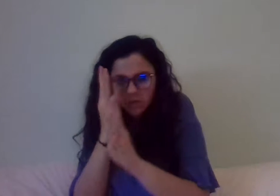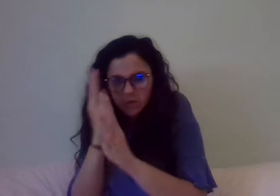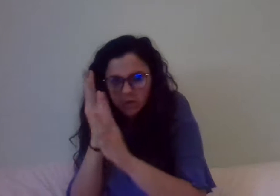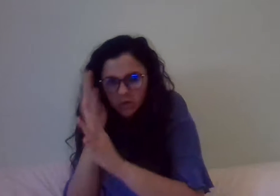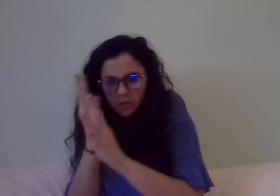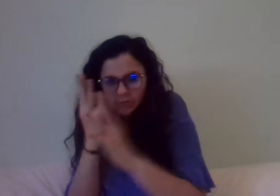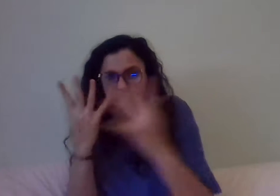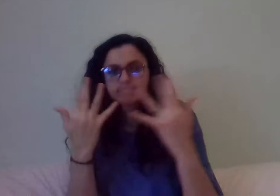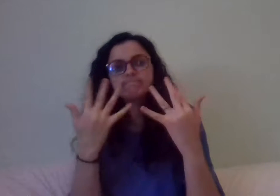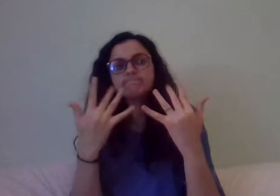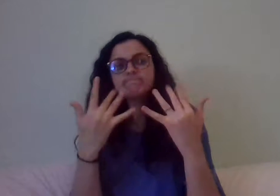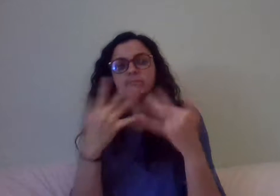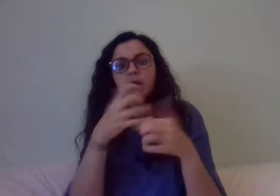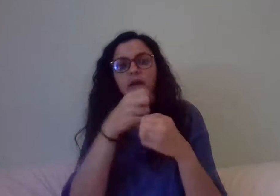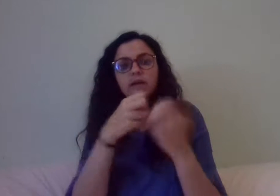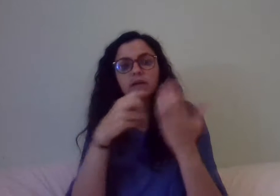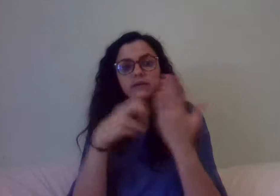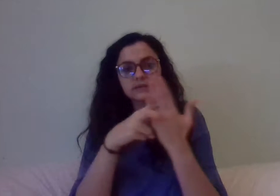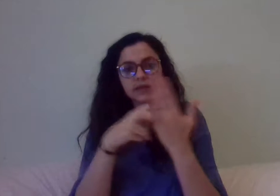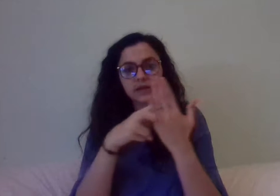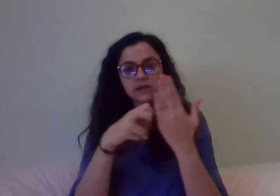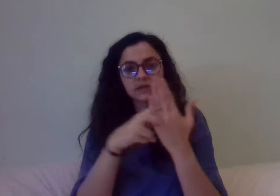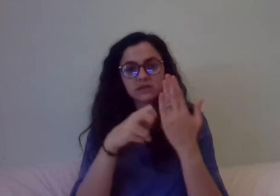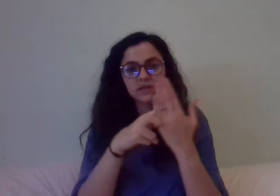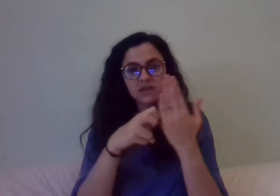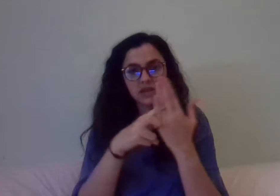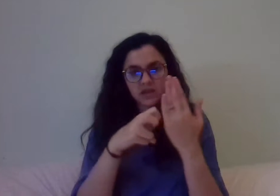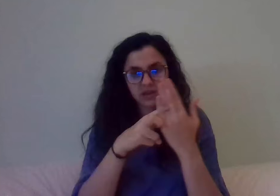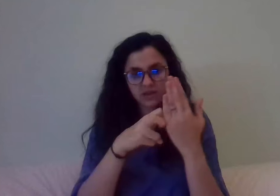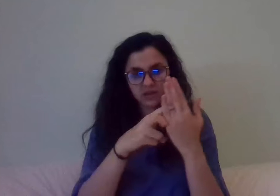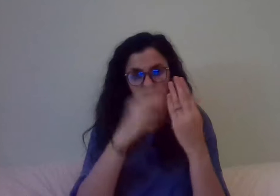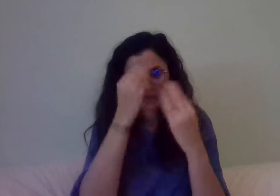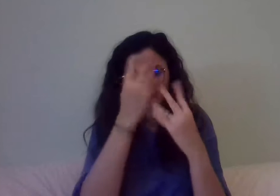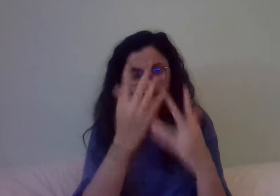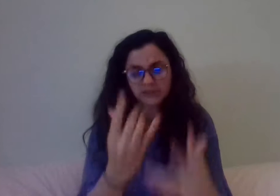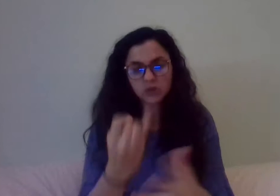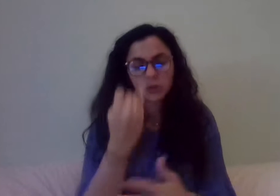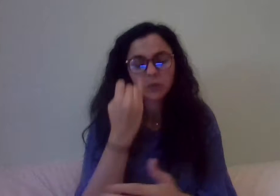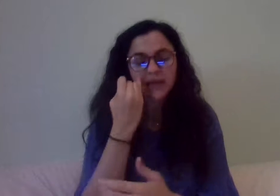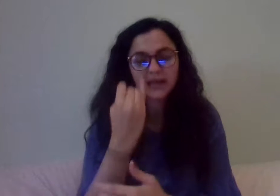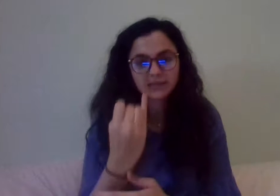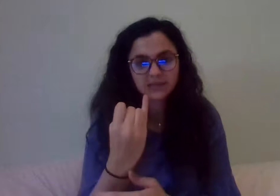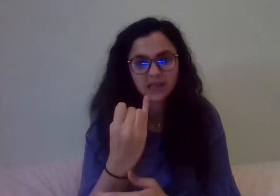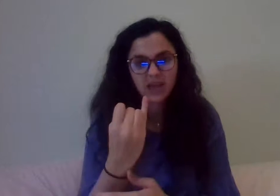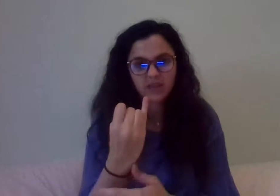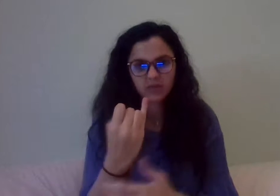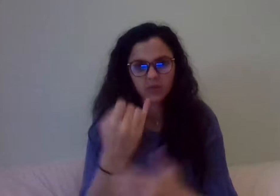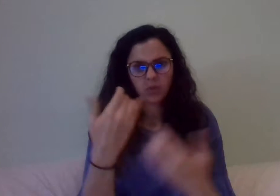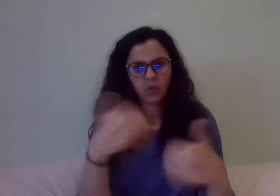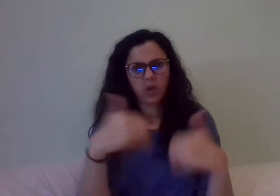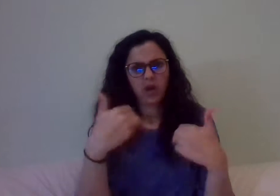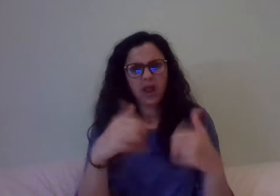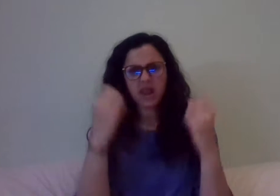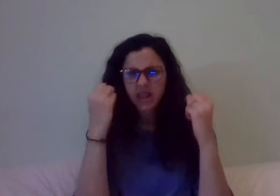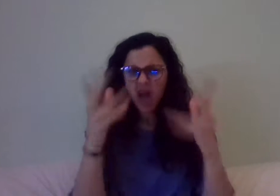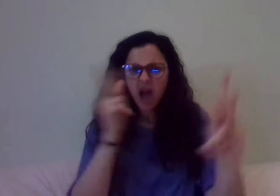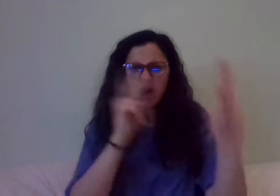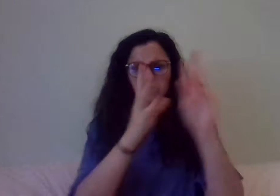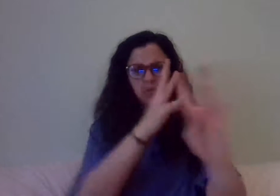It gives you this idea of the great expectation and the great numbers of people. Now, there is, I had mentioned before, this Jim